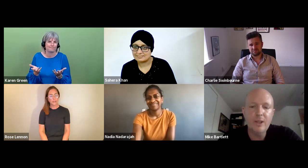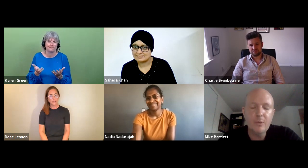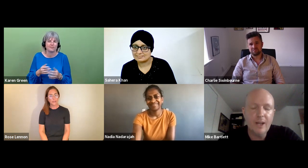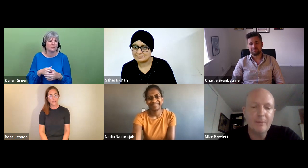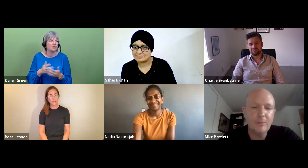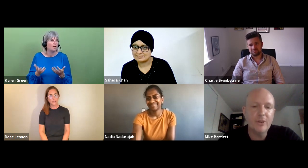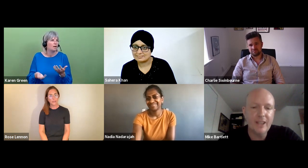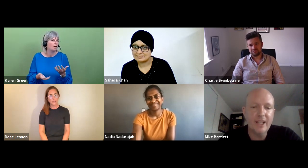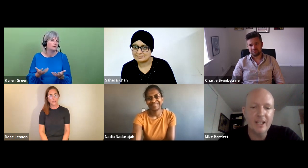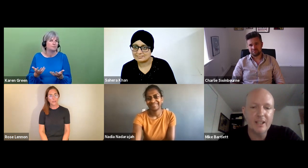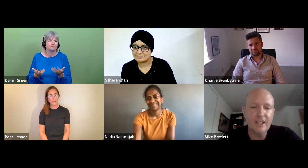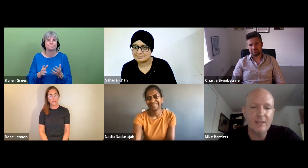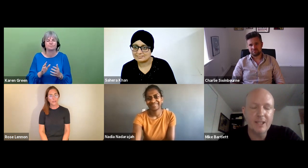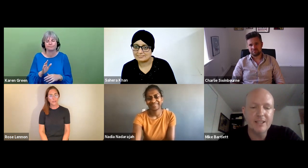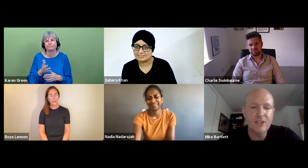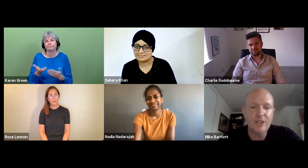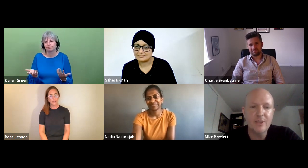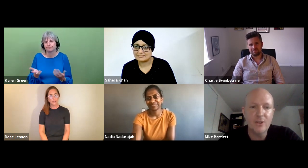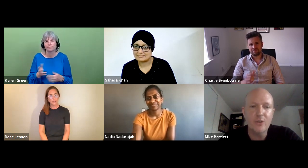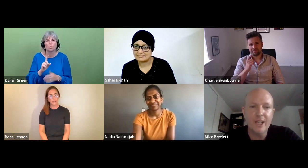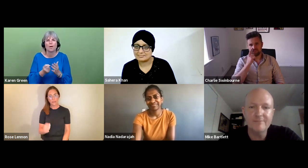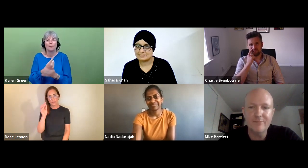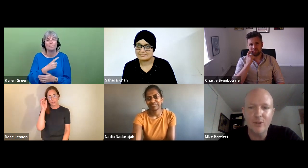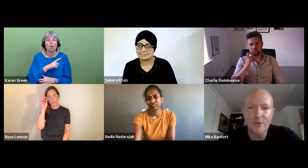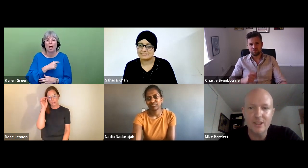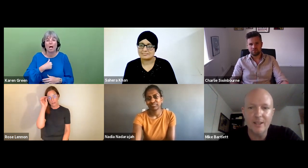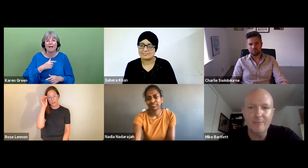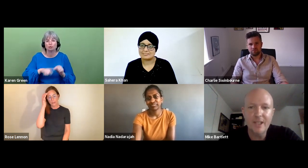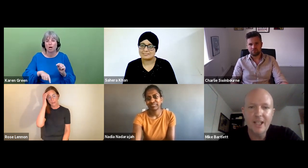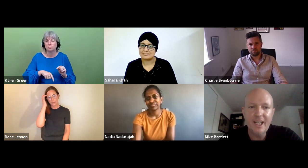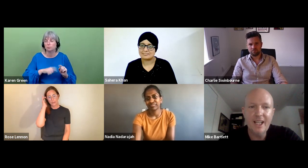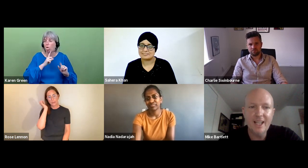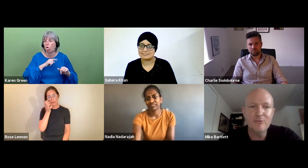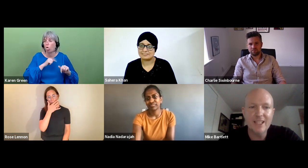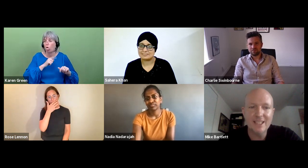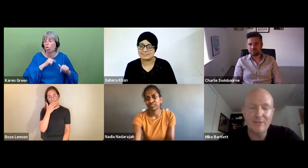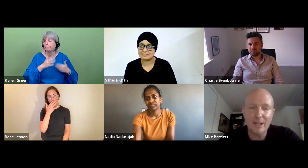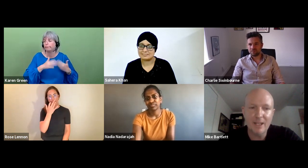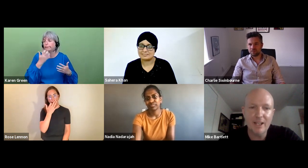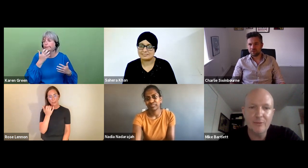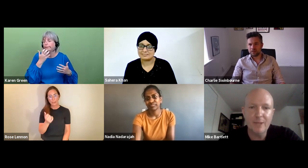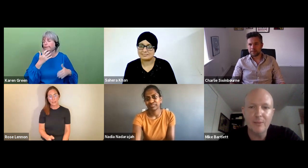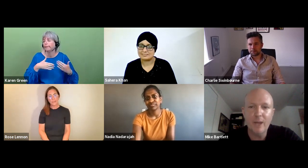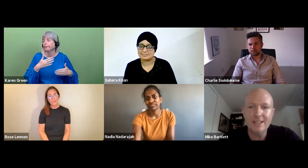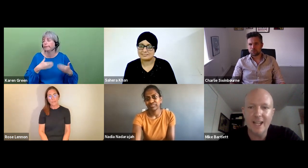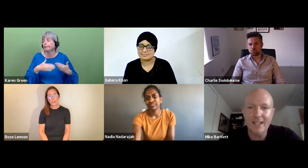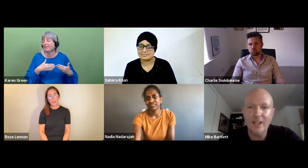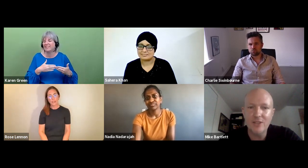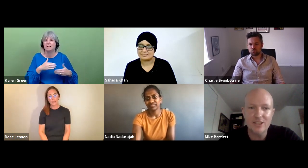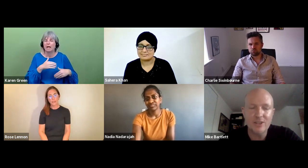what happened was, I think, because I tried to ignore it for a long time, it then really did affect my life, but in ways that I hadn't noticed. So I stopped